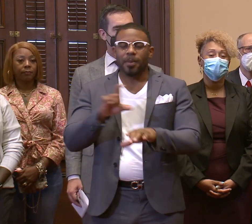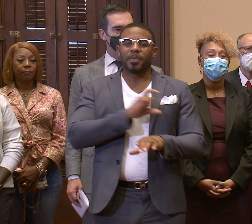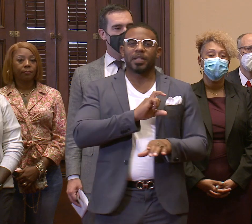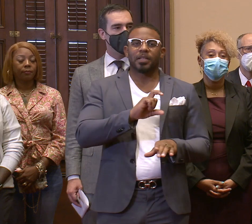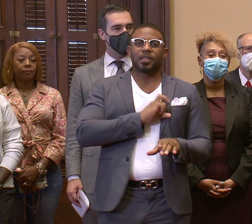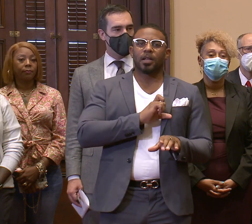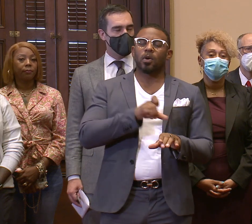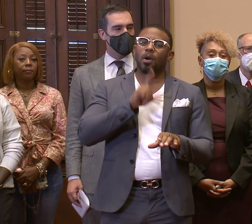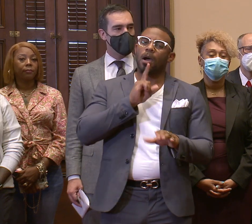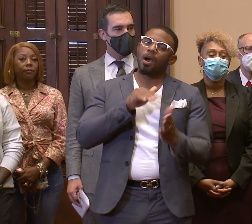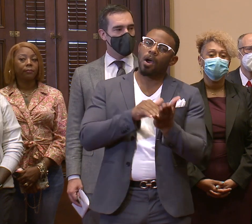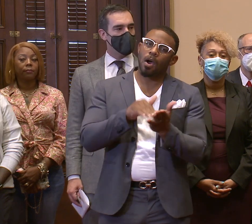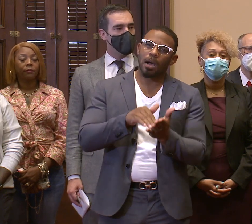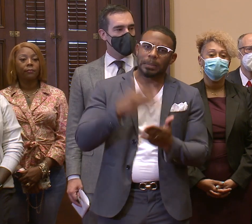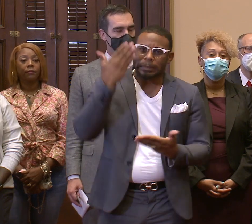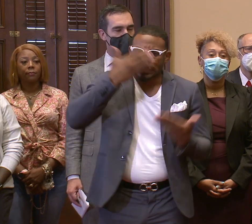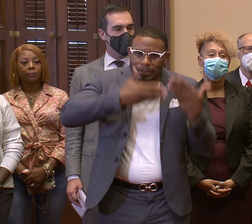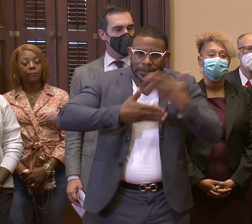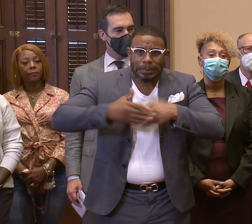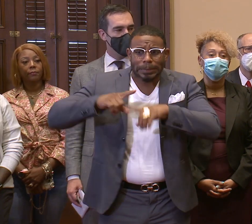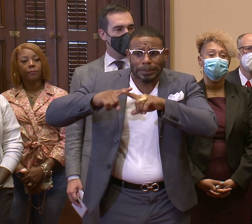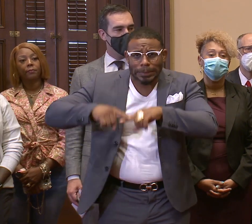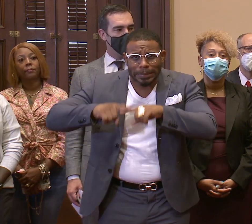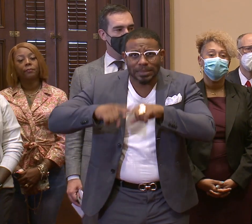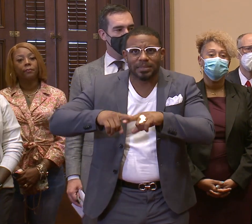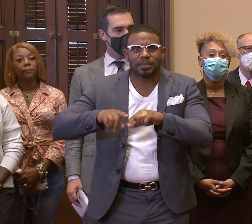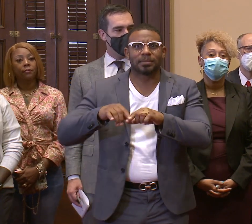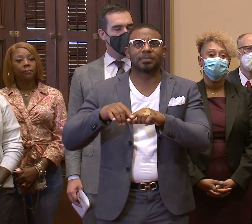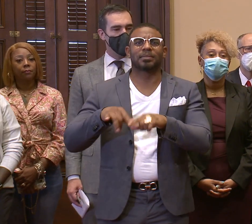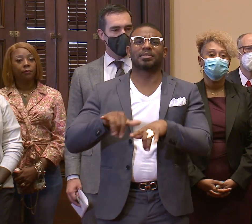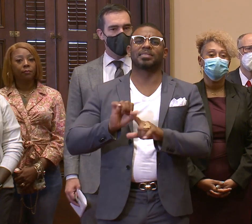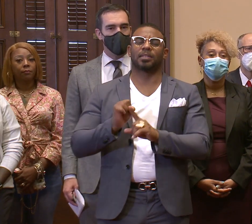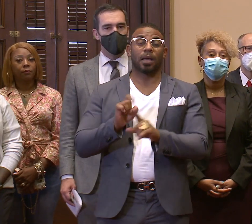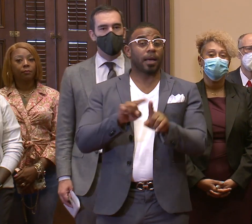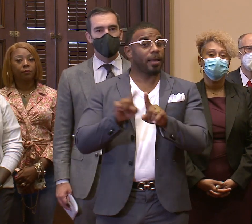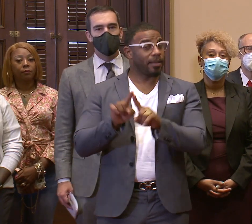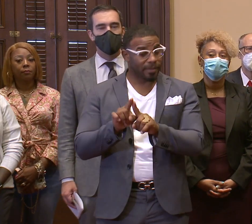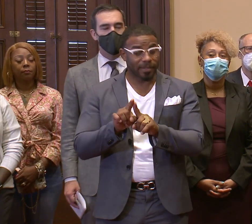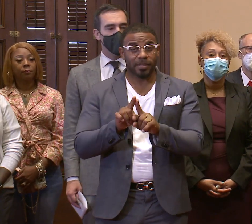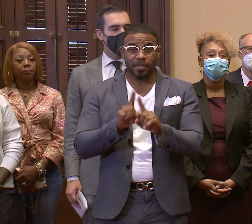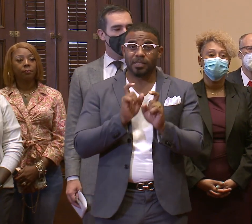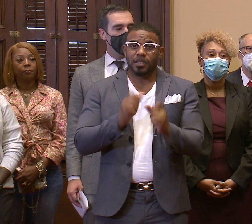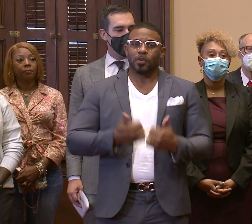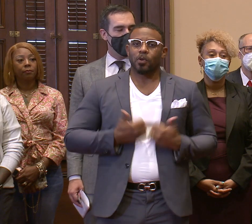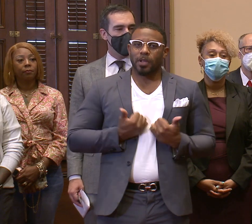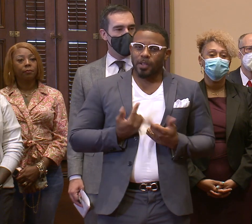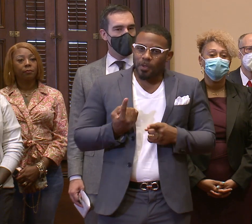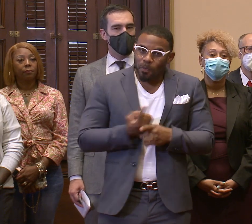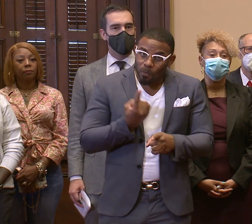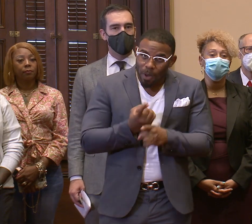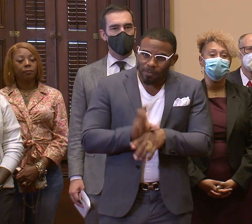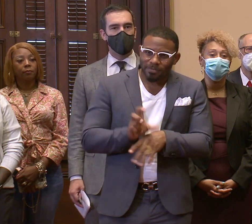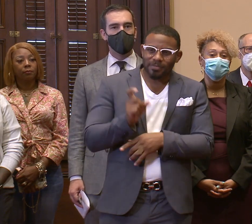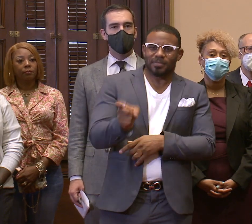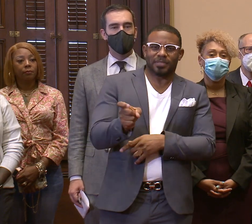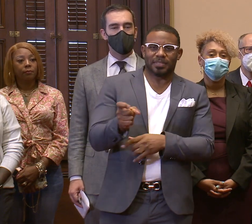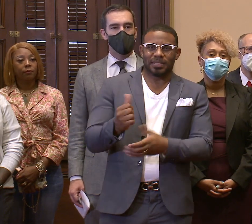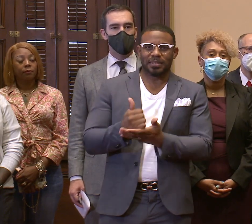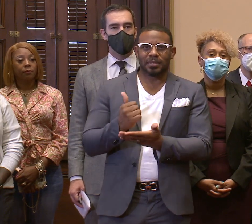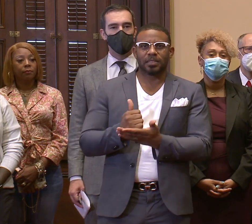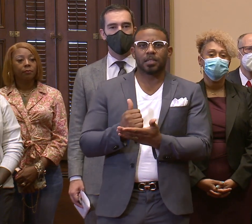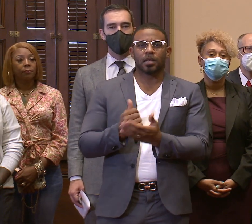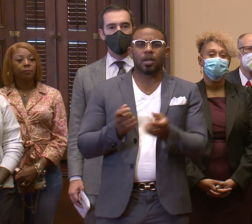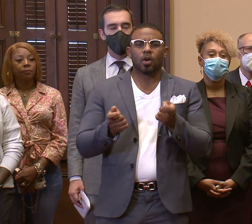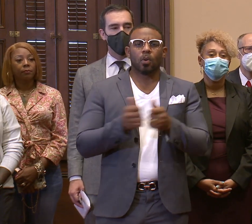officers, who are often overly relied on in these situations, and gives residents the proper assistance to cope